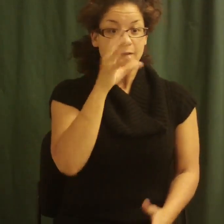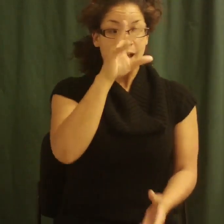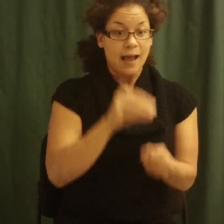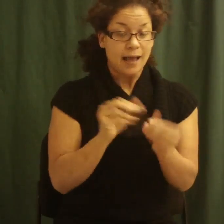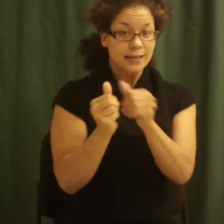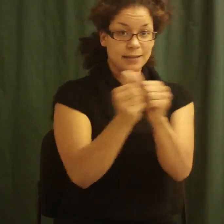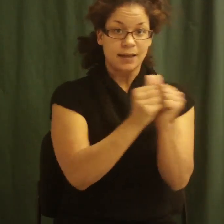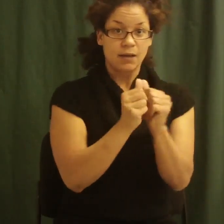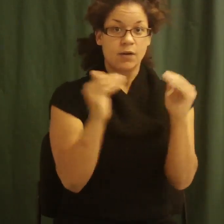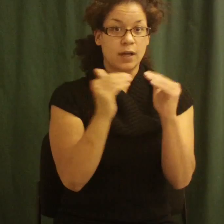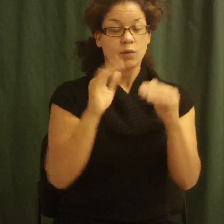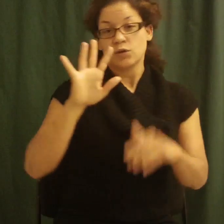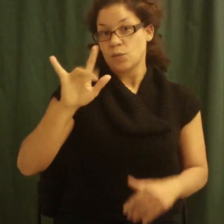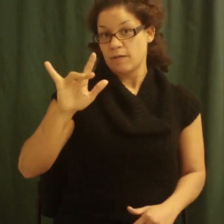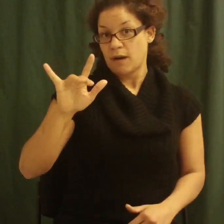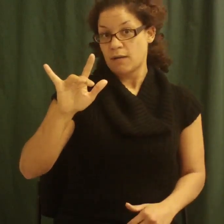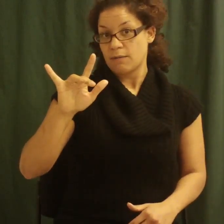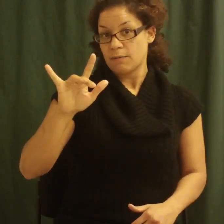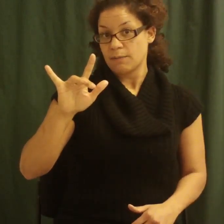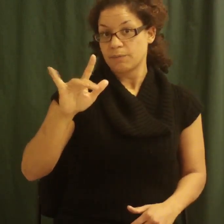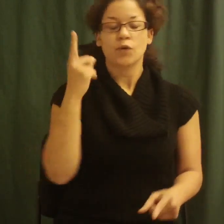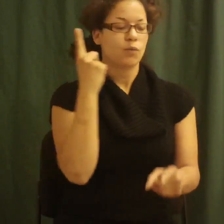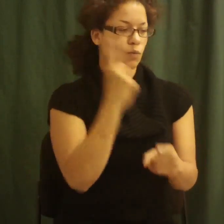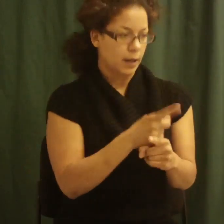25, right. All right, you can work in your groups for a couple of minutes.